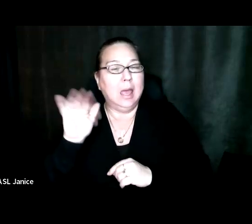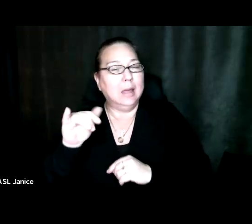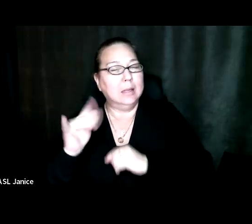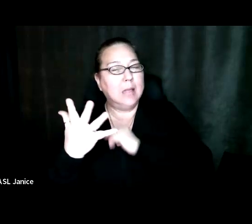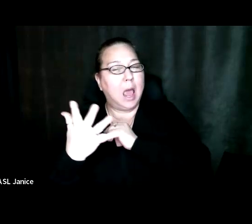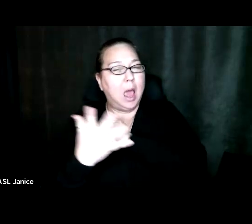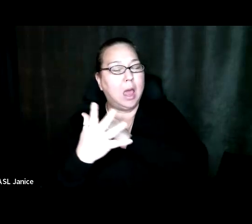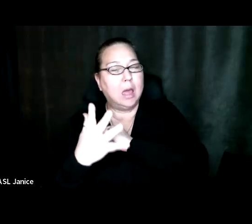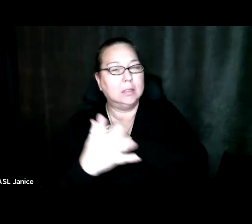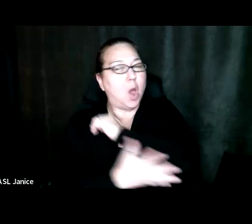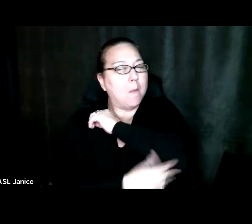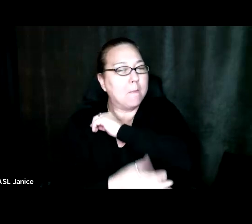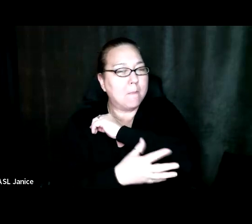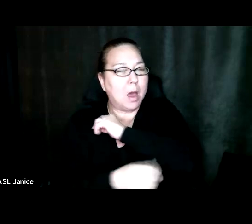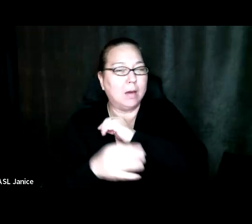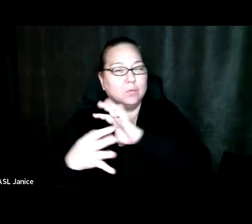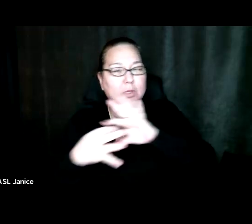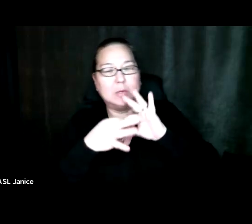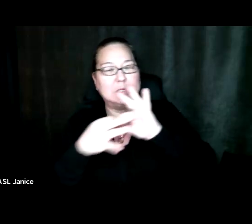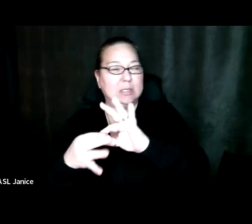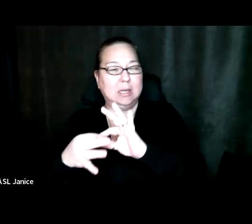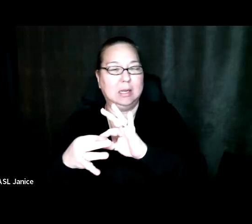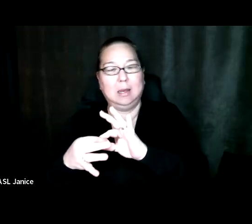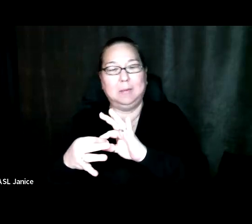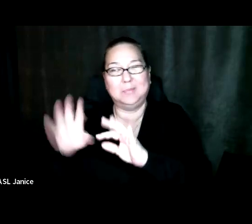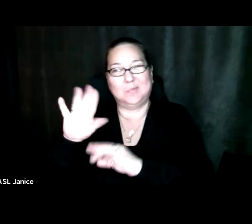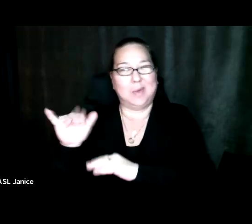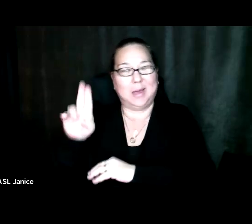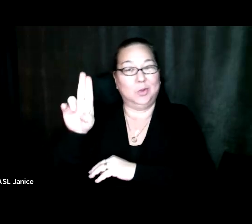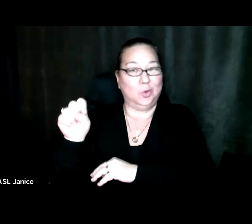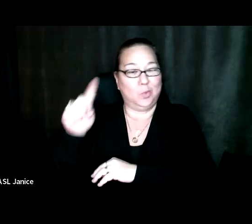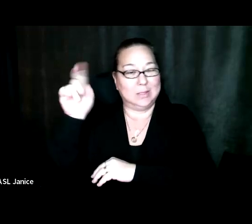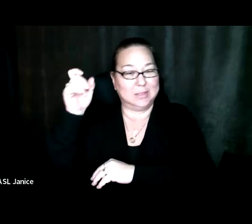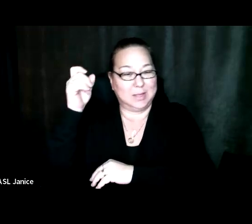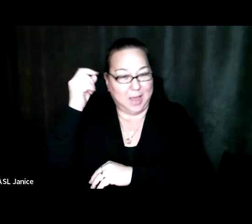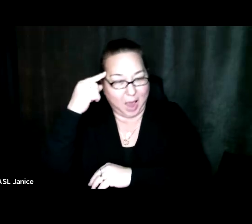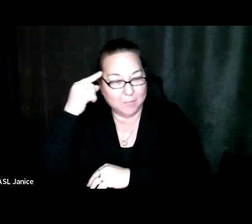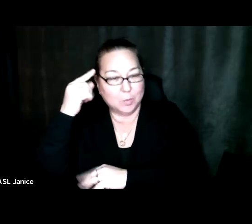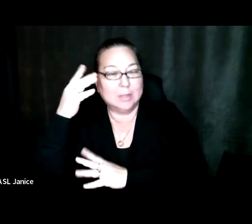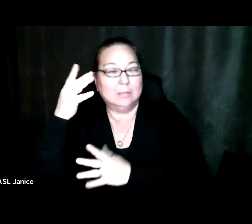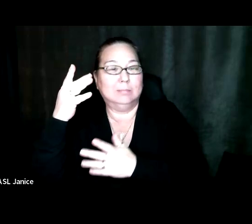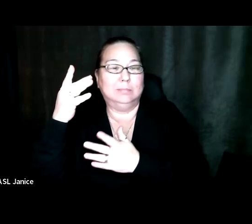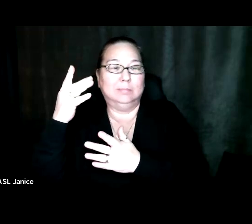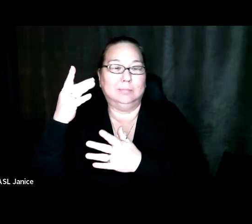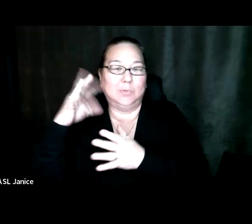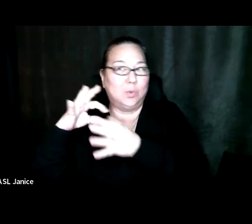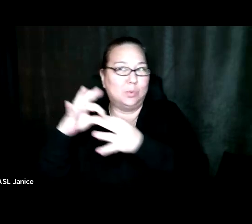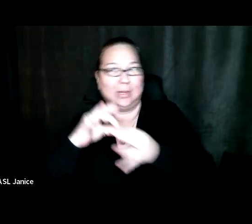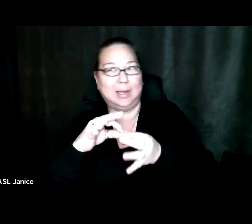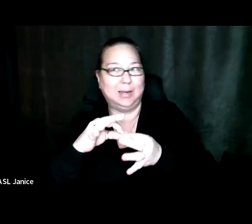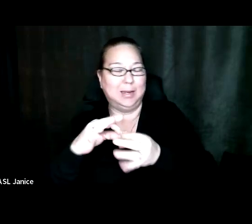substituted real data for a hypothetical. And because we were concerned about